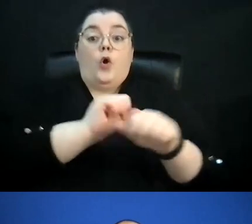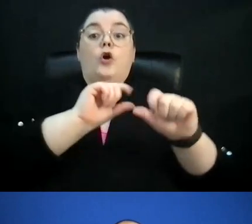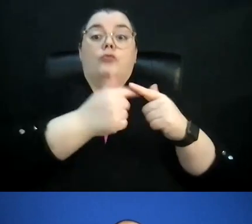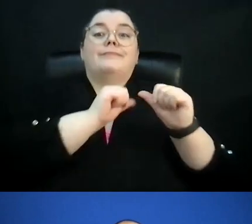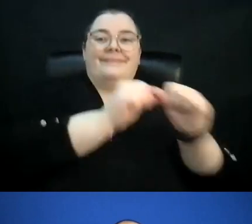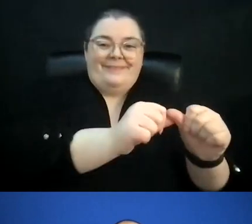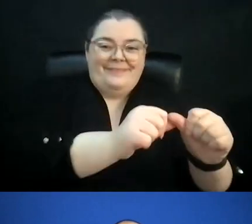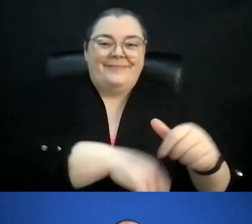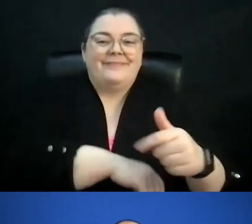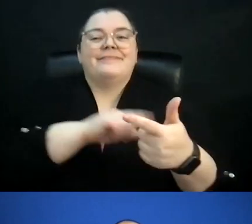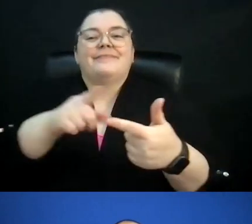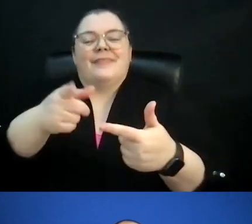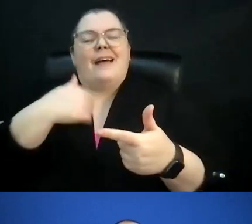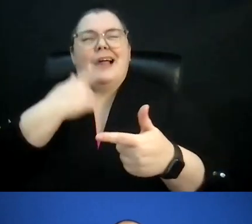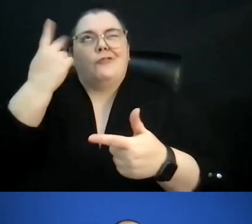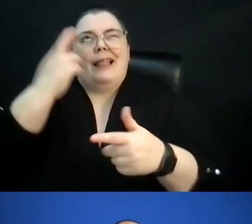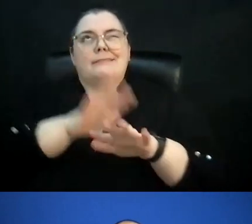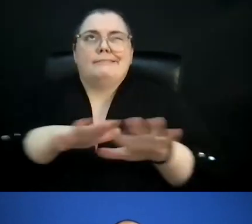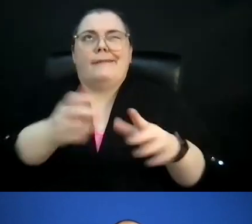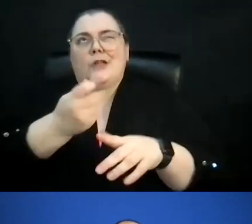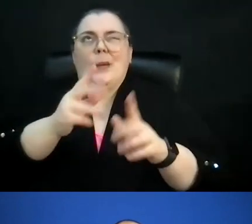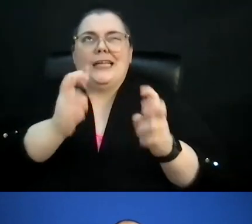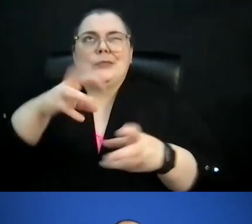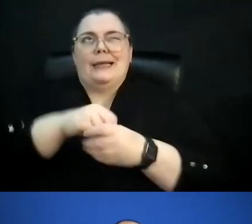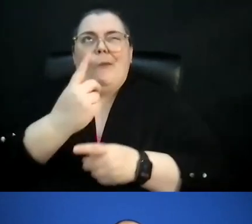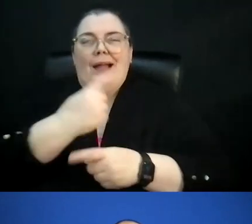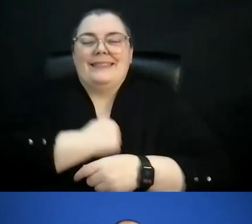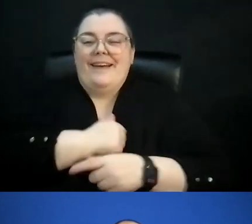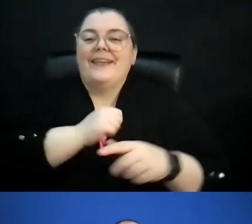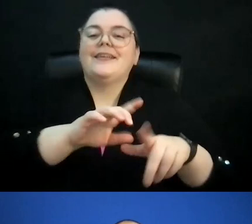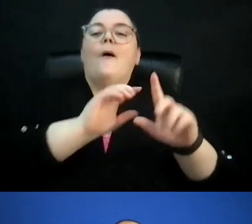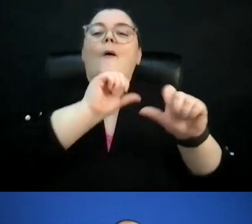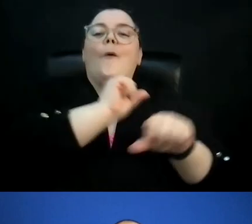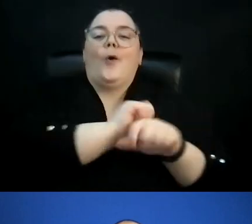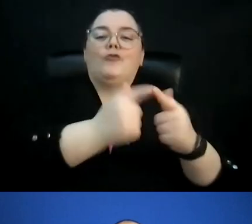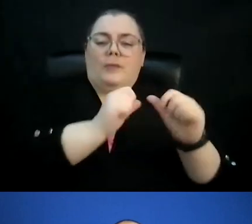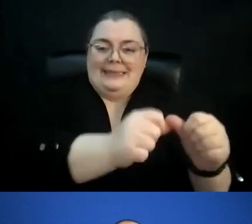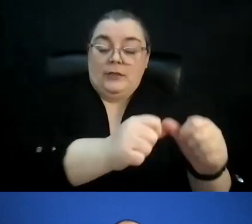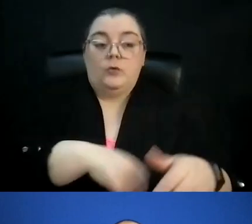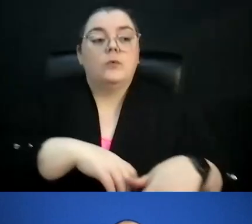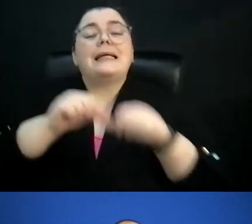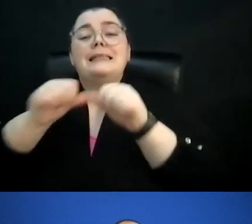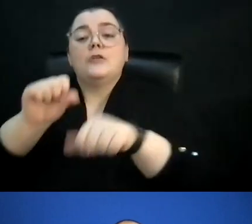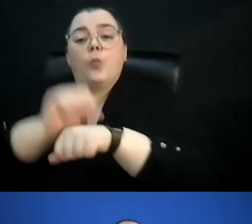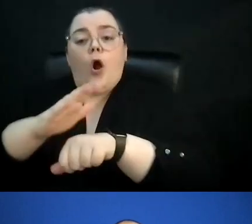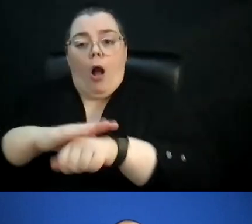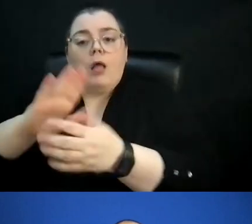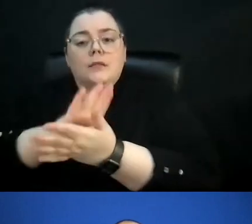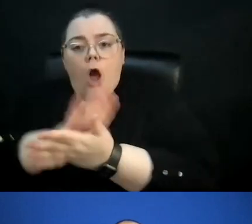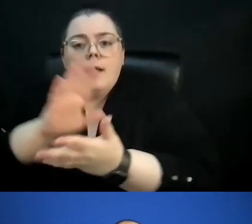Thank you. That's clear for me. So you'd like to continue with the group work. I realize that there's a few issues here that are overlapping. So we're going